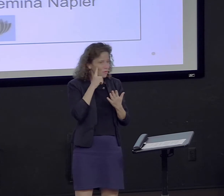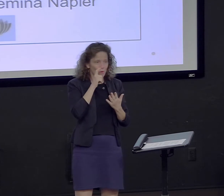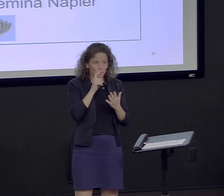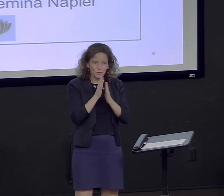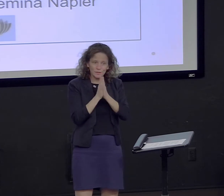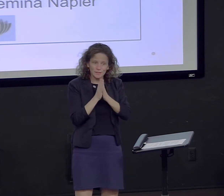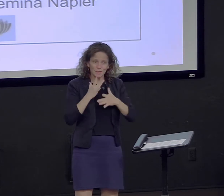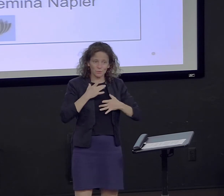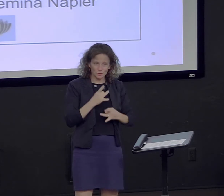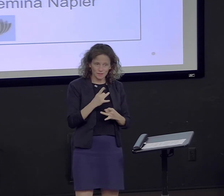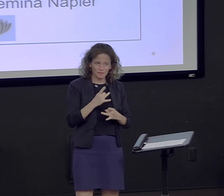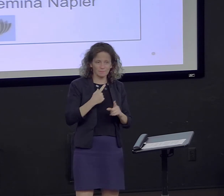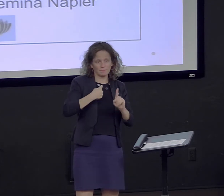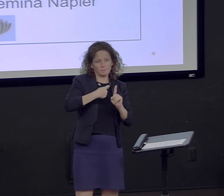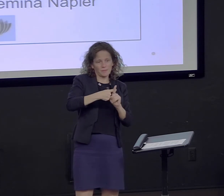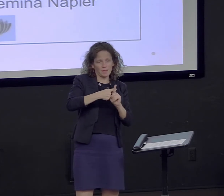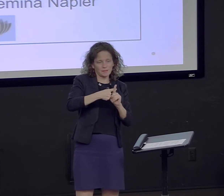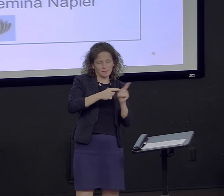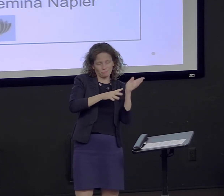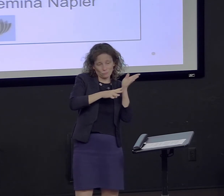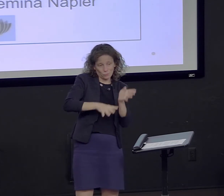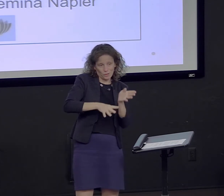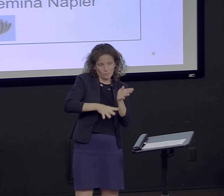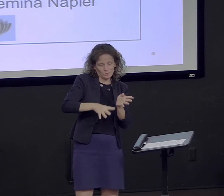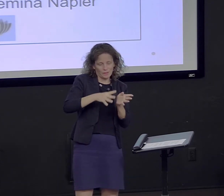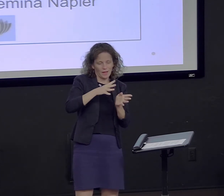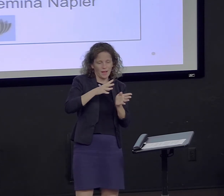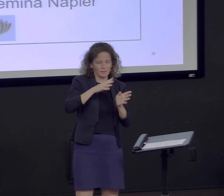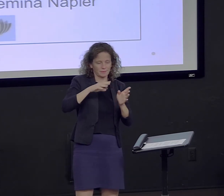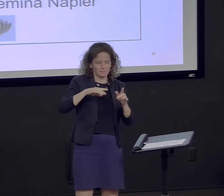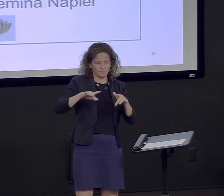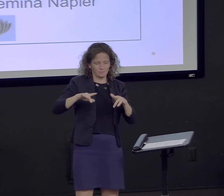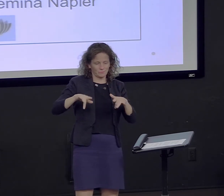We will provide CEUs for those members of RID.